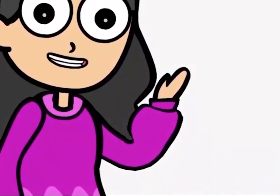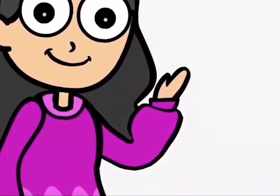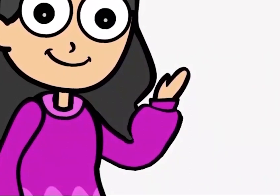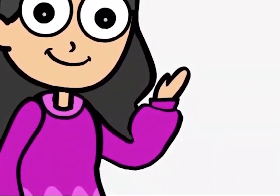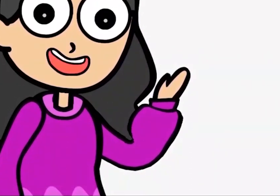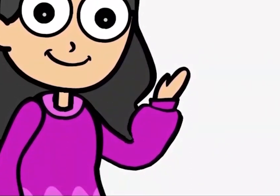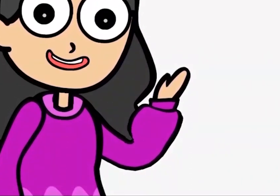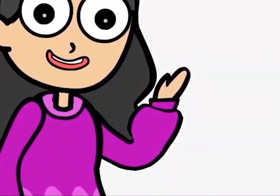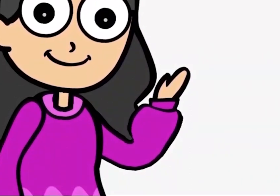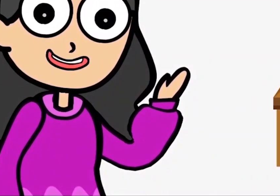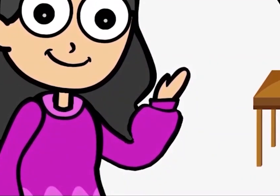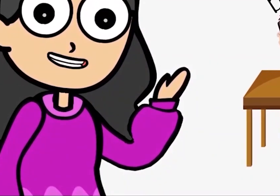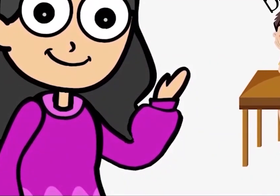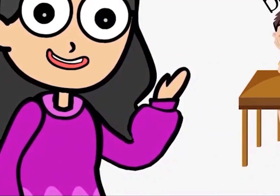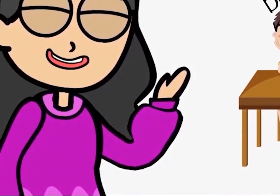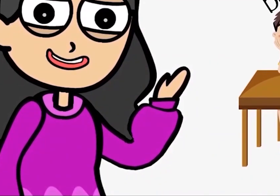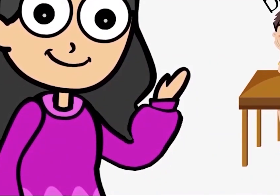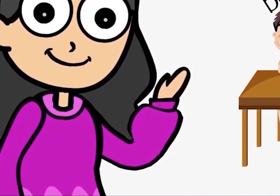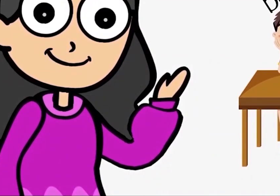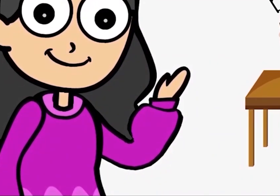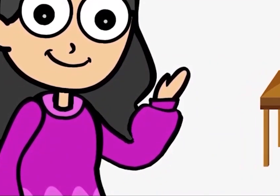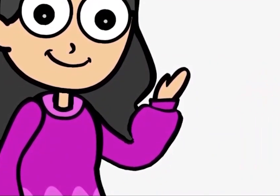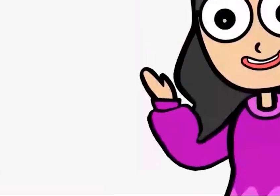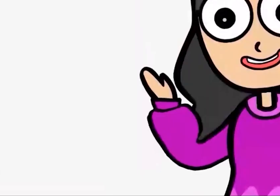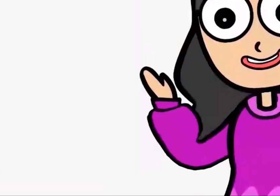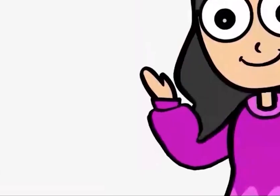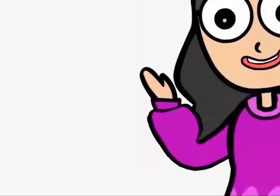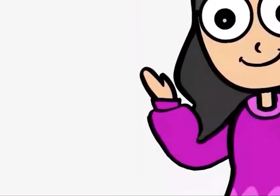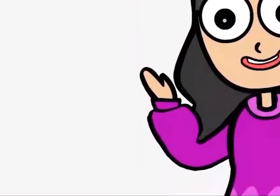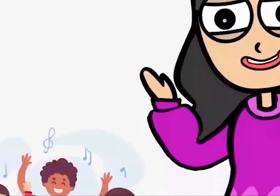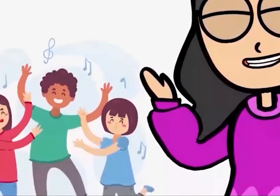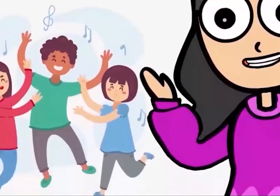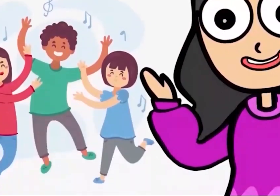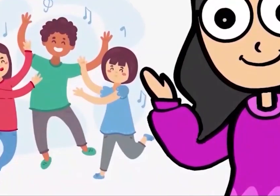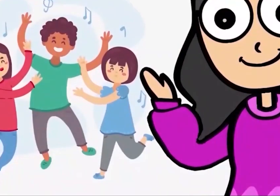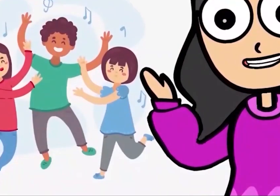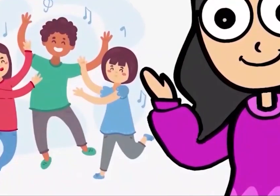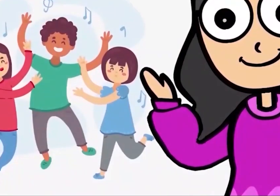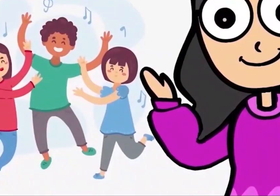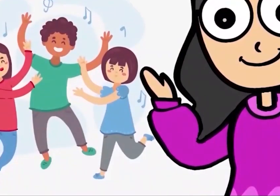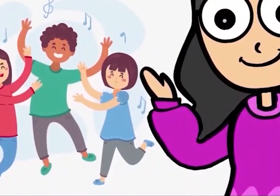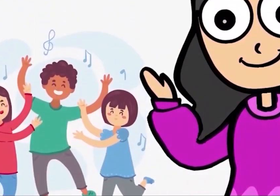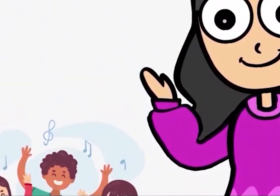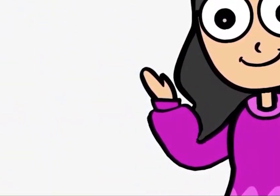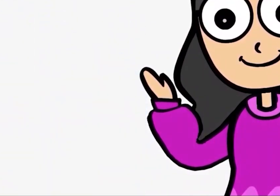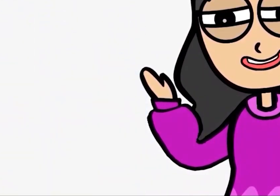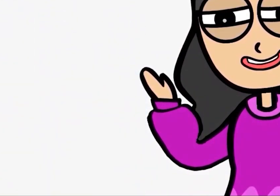Hello friends, are you feeling bored sitting at home? Come on, let's have some